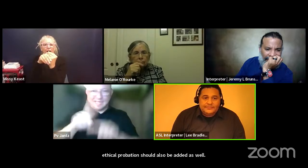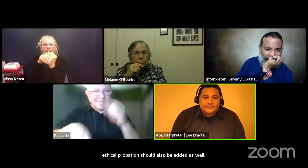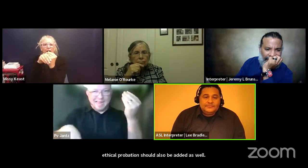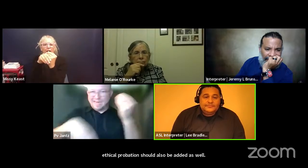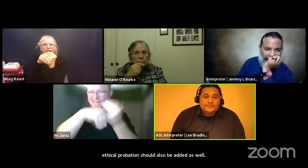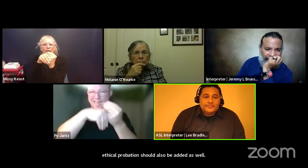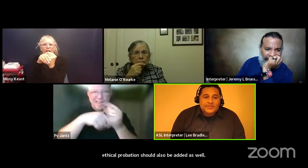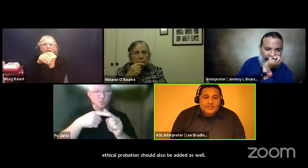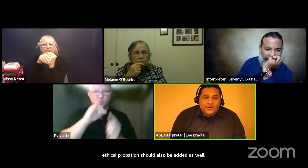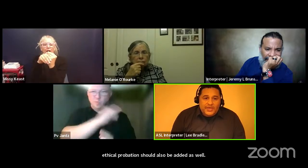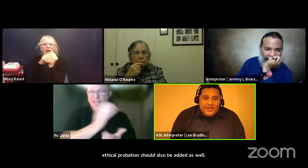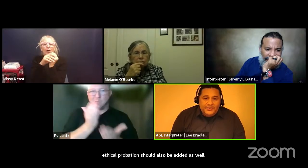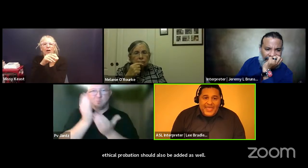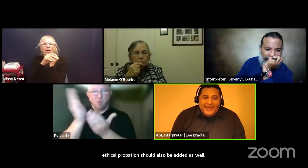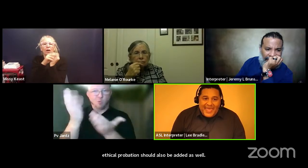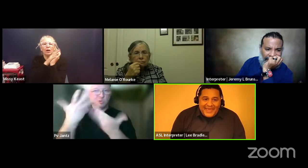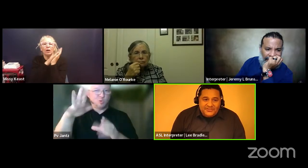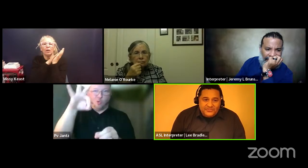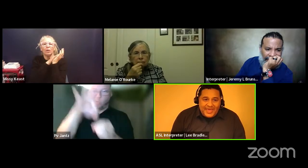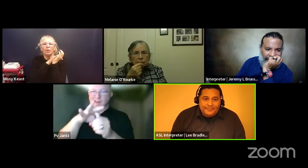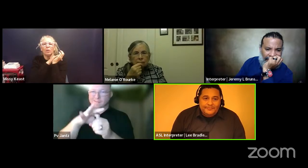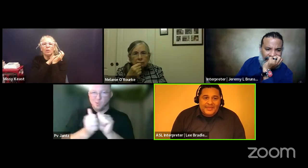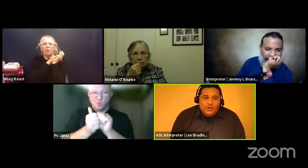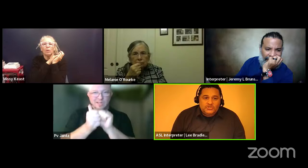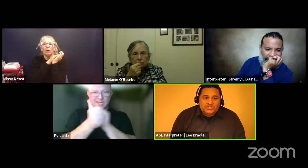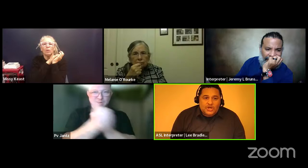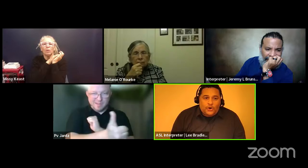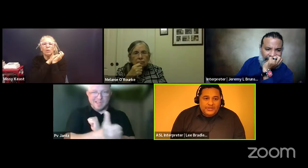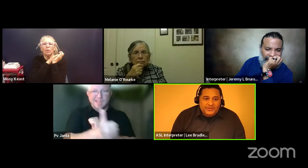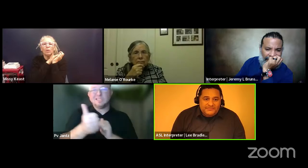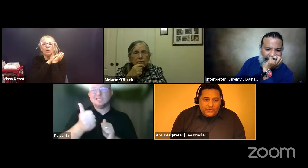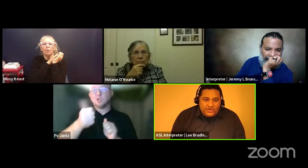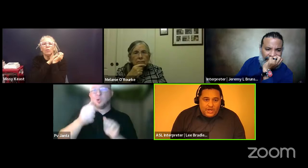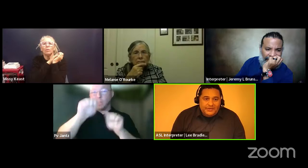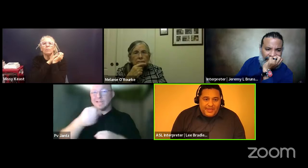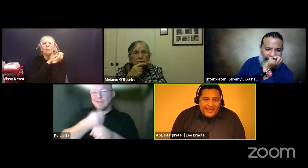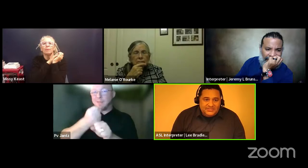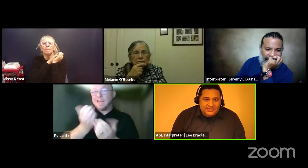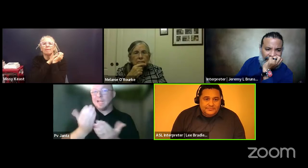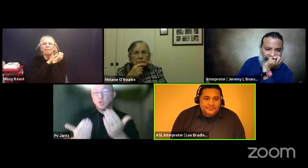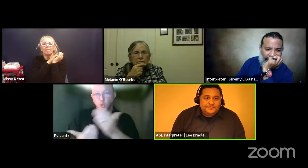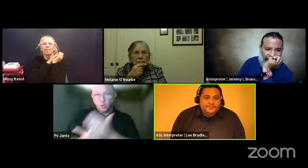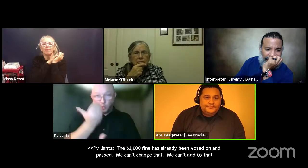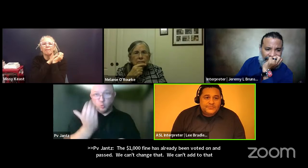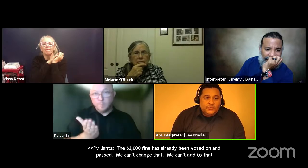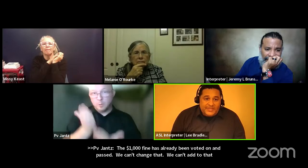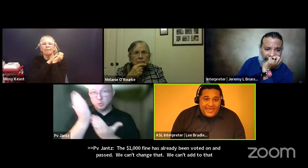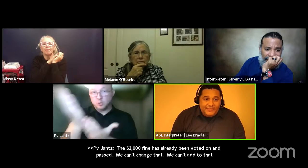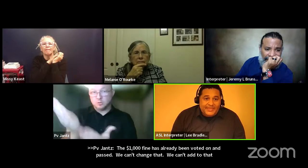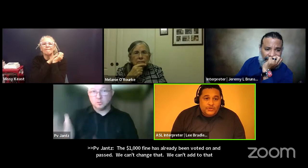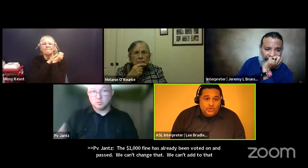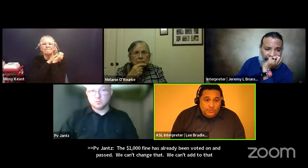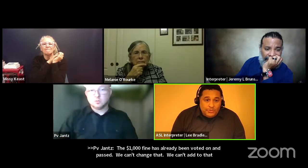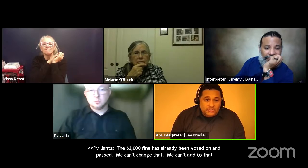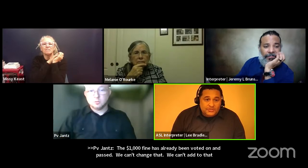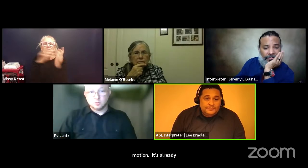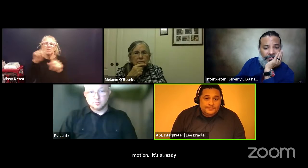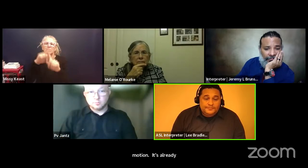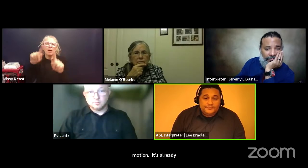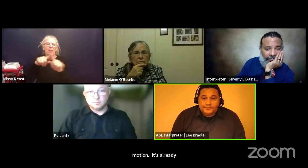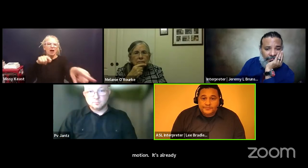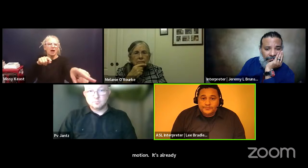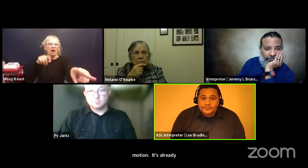that. Okay, we can't add to that motion. It's already been voted on and passed. We can make a new